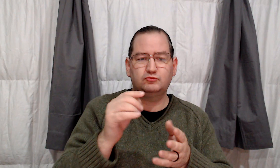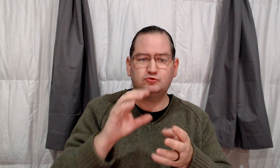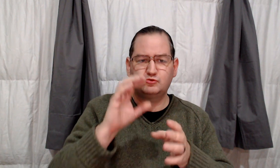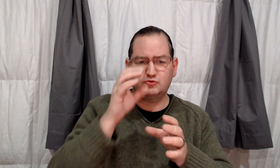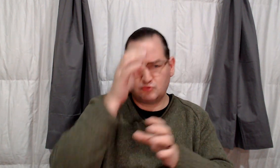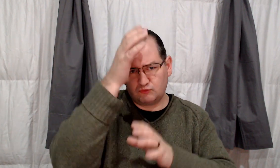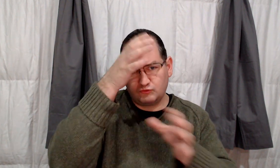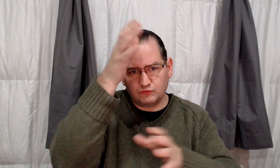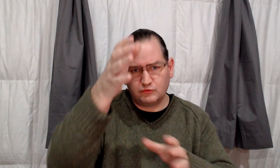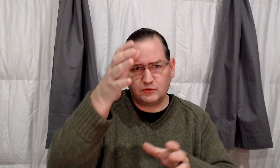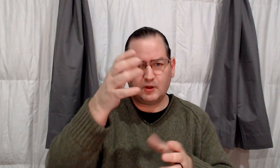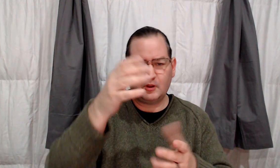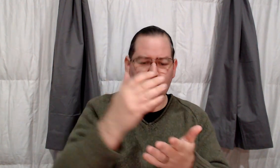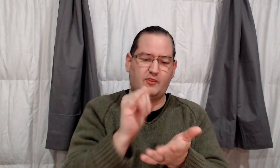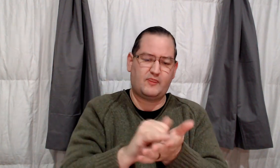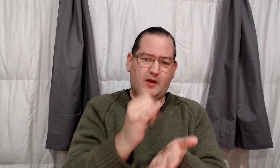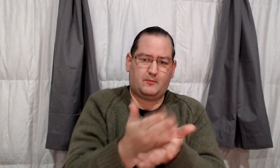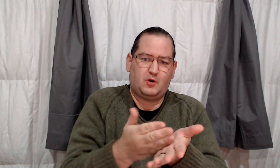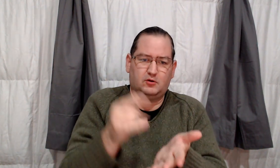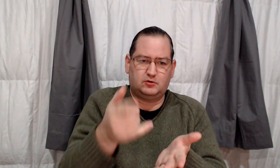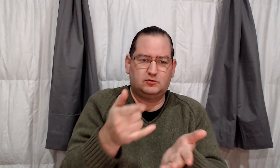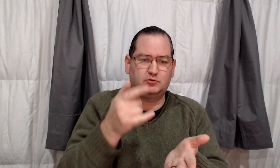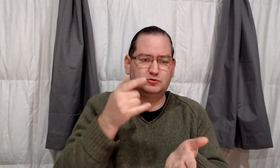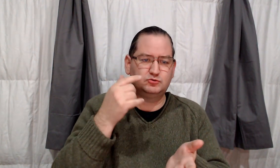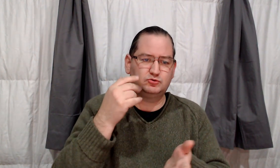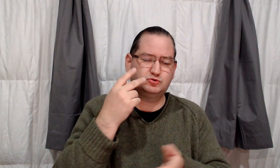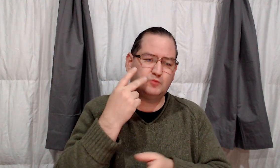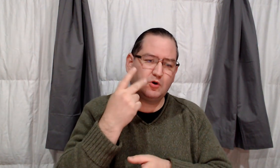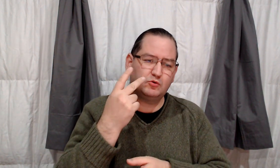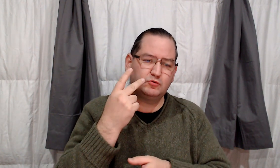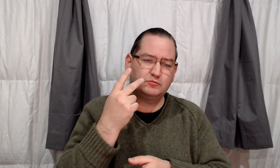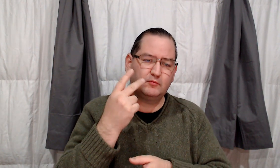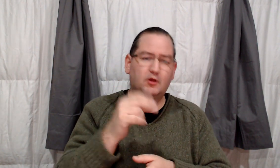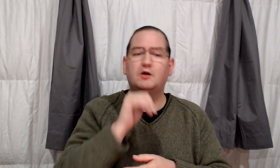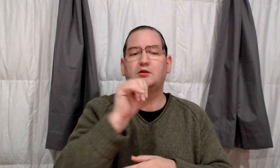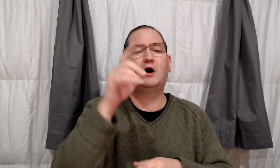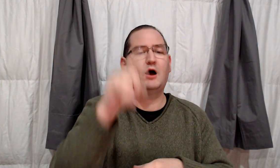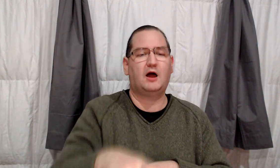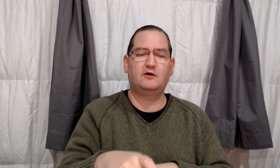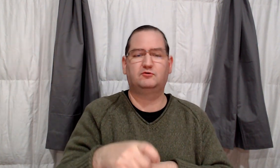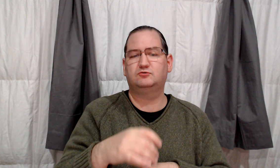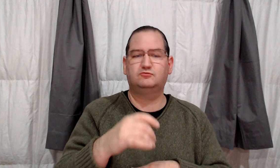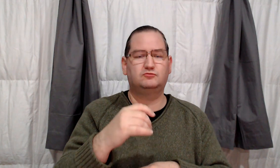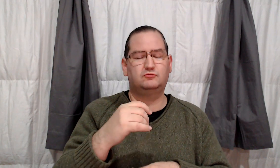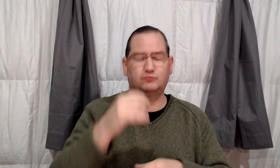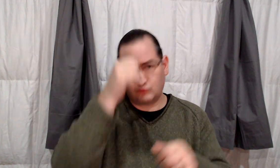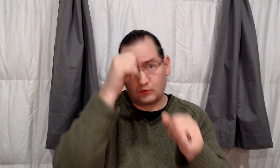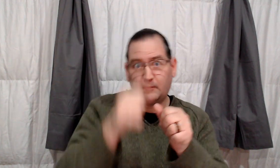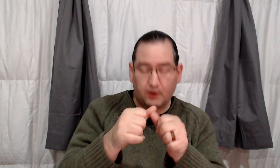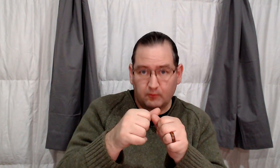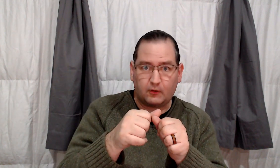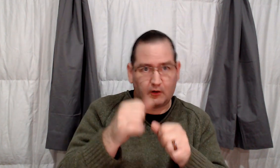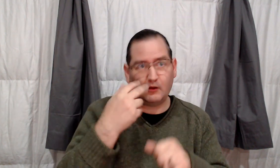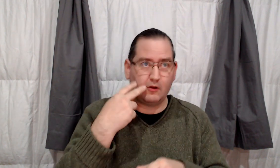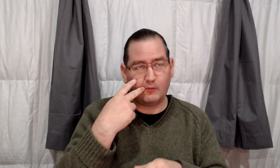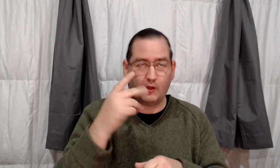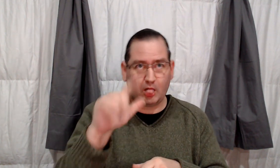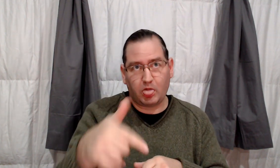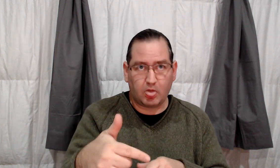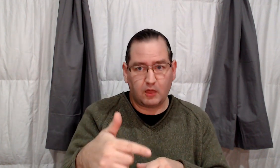longer have to think about cigarettes ever again. And that's what it's like for you. Because if we were speaking face to face, you'd probably say to